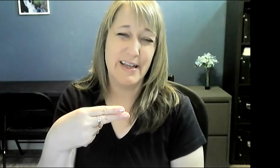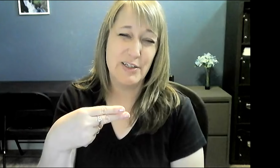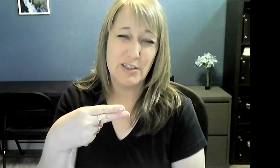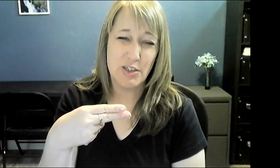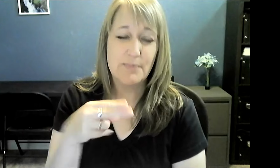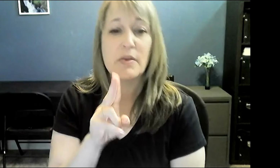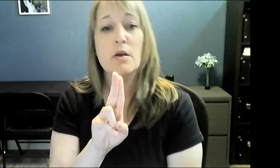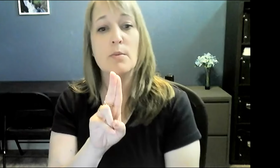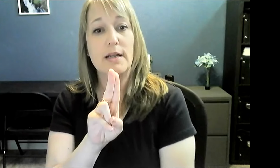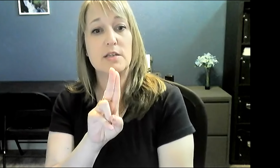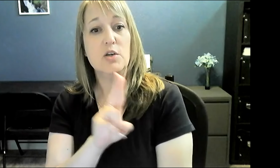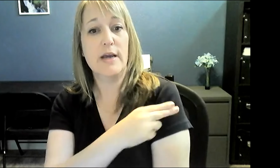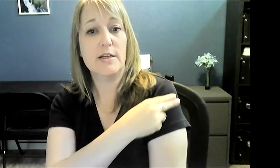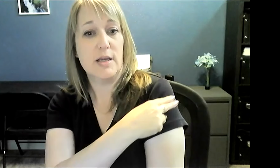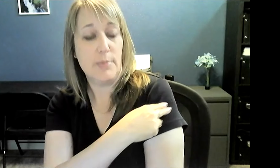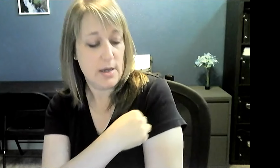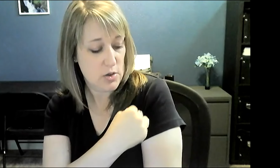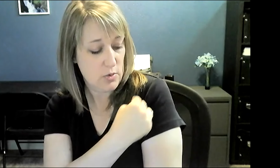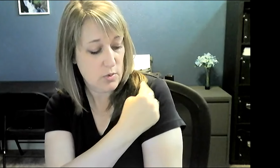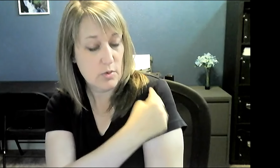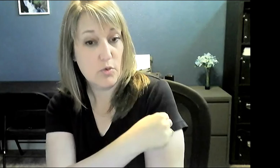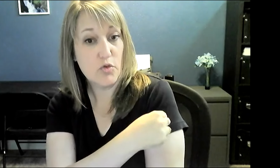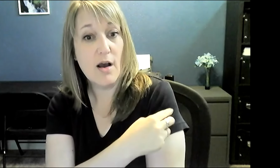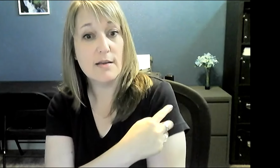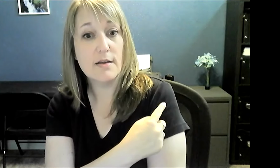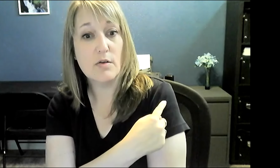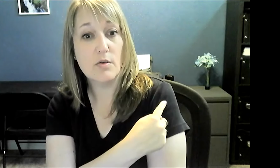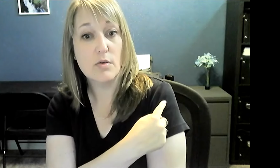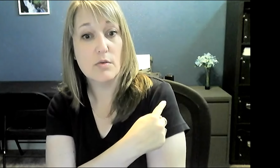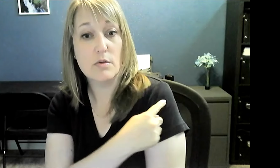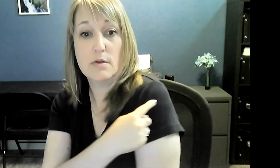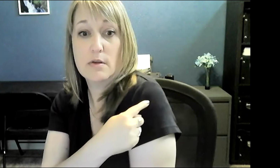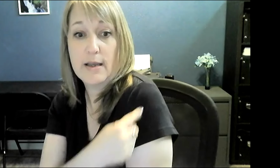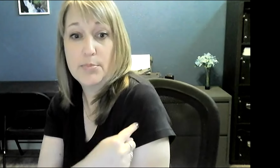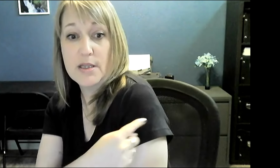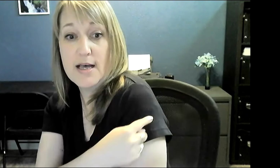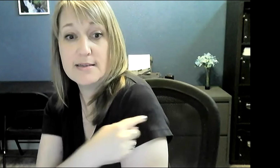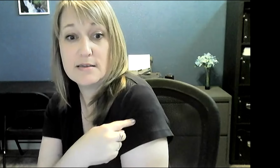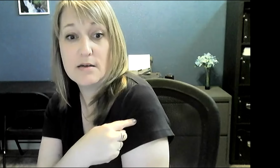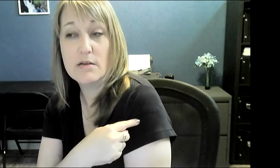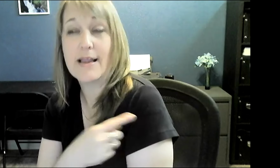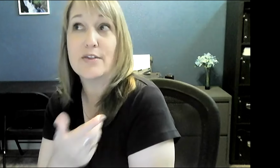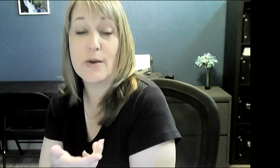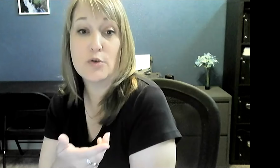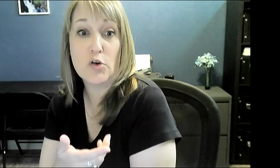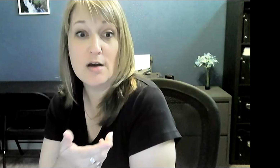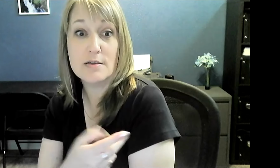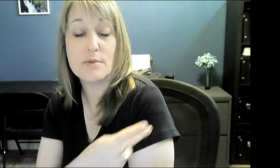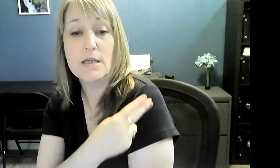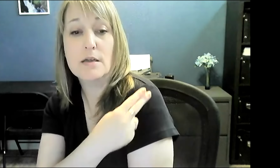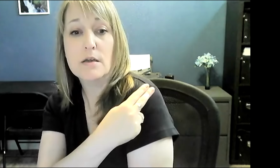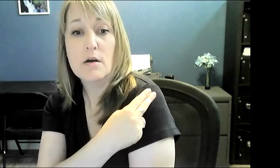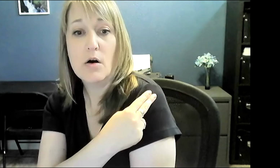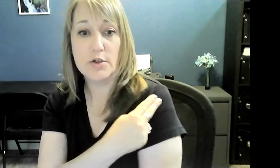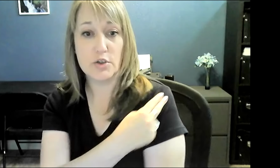H handshake, but it's a U handshake, and you draw a little like plus on, like the red cross, right, on your